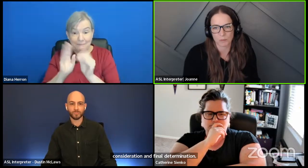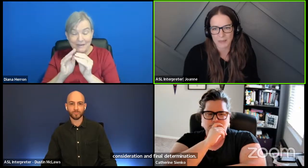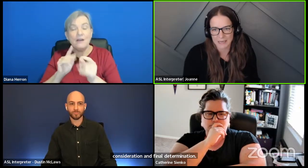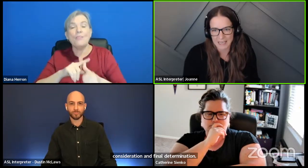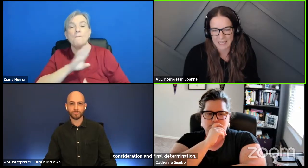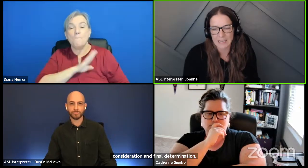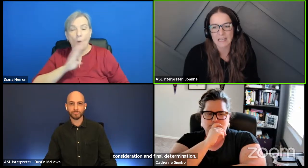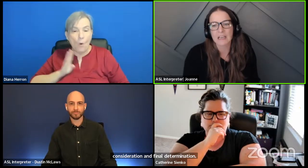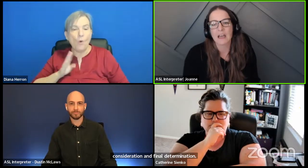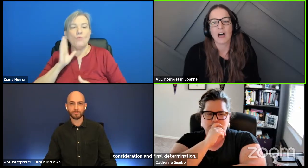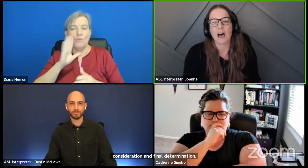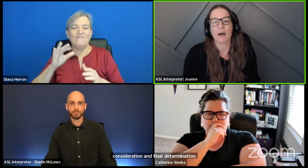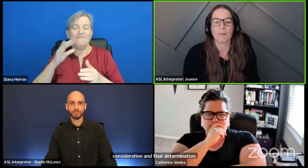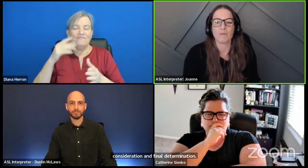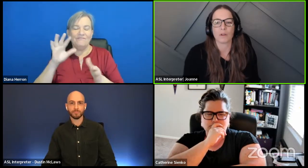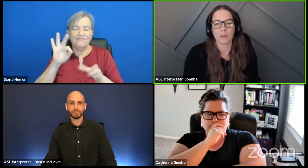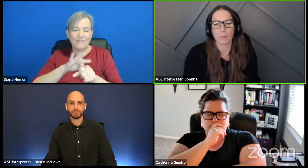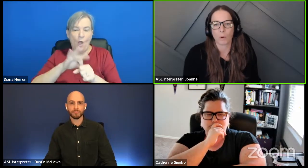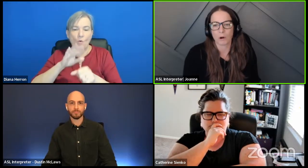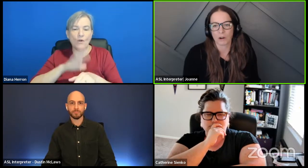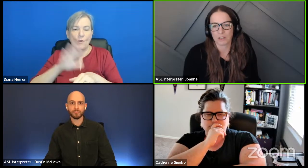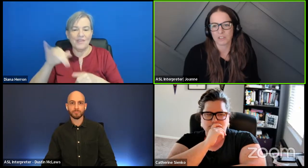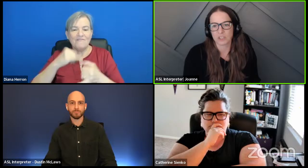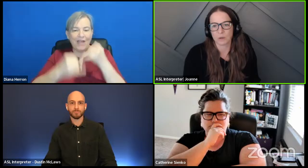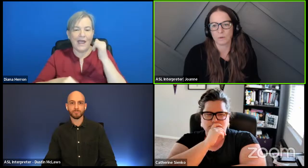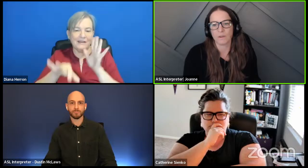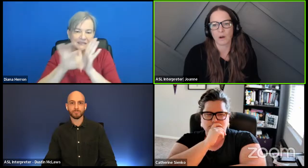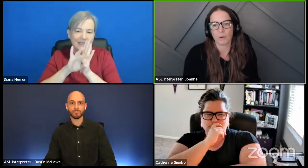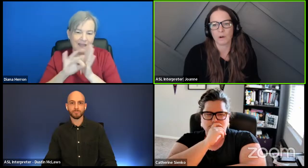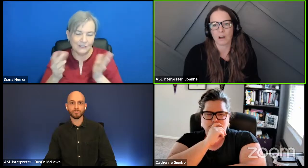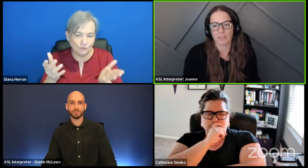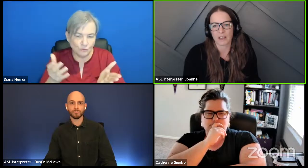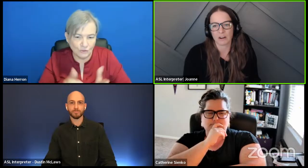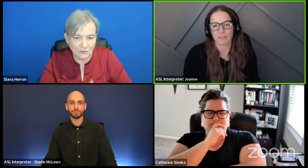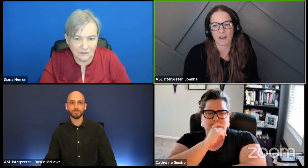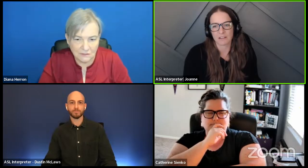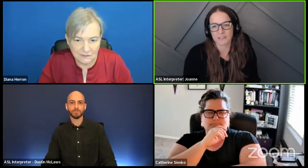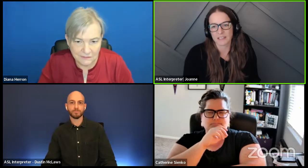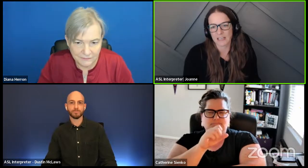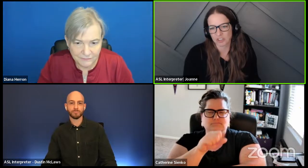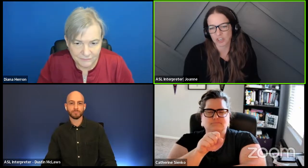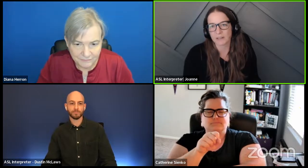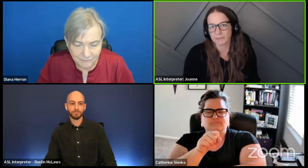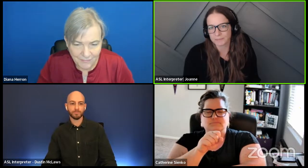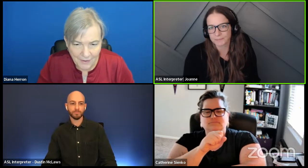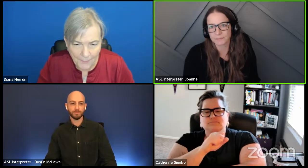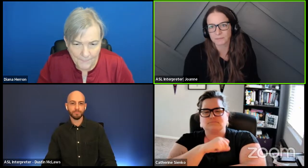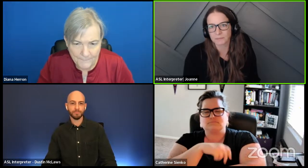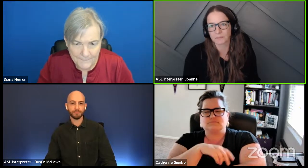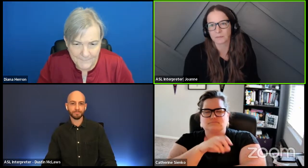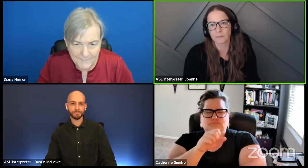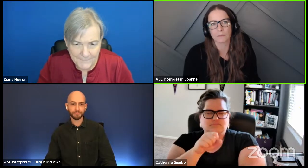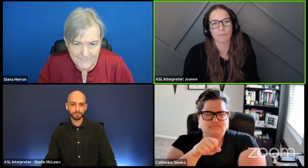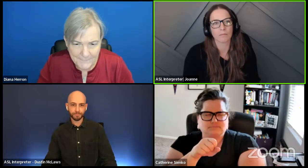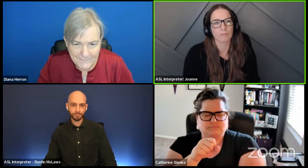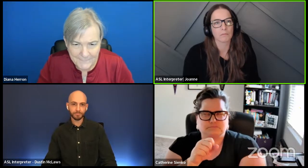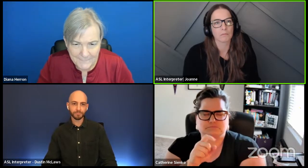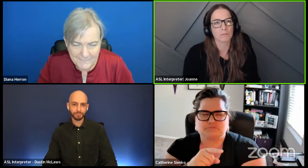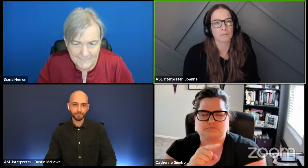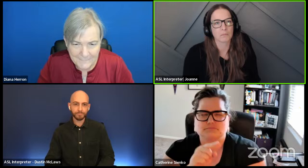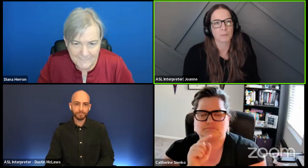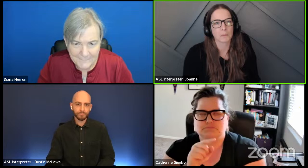a special meeting for the board to vote on their final selection.